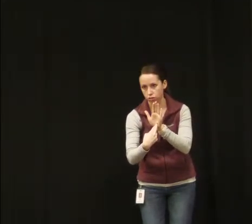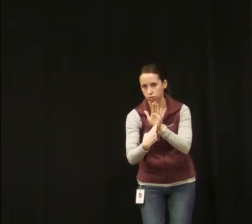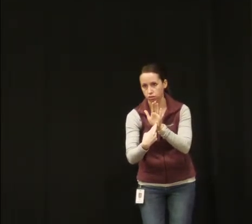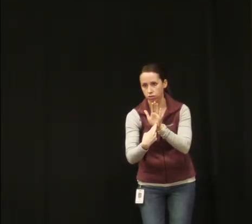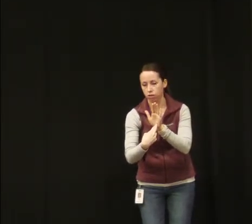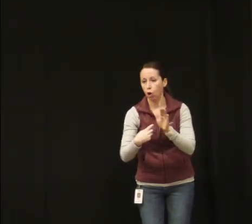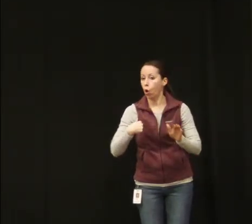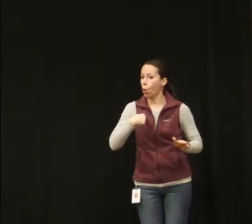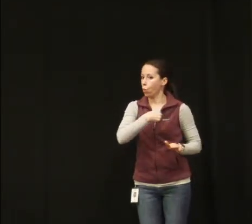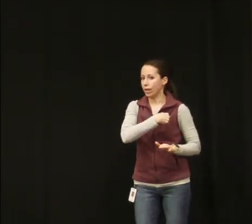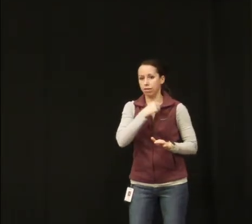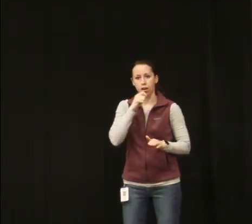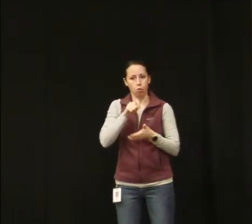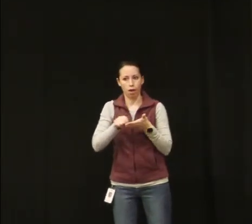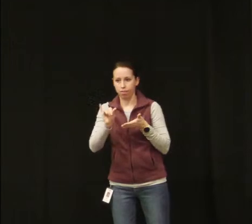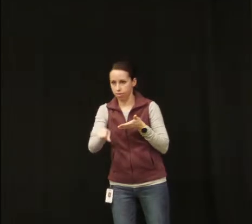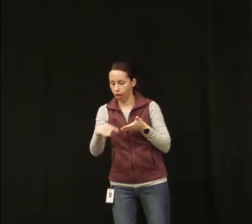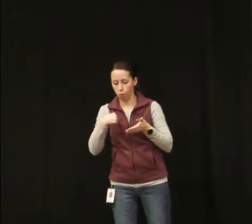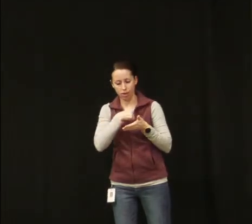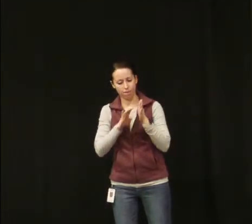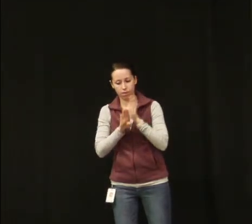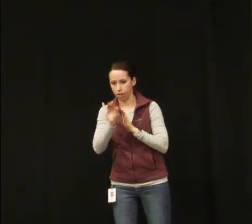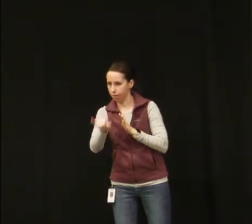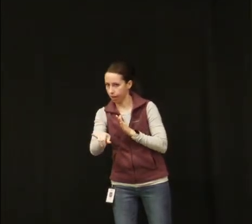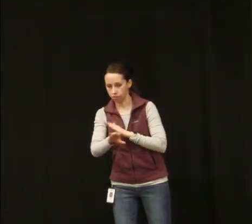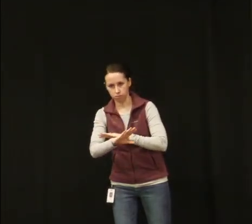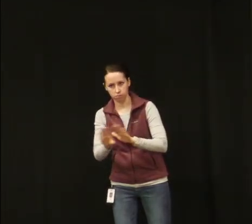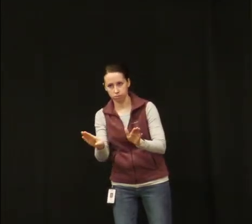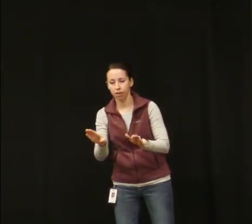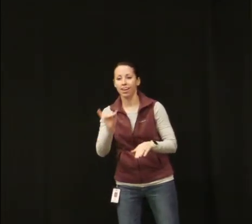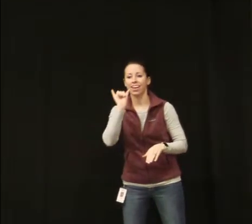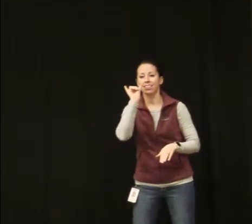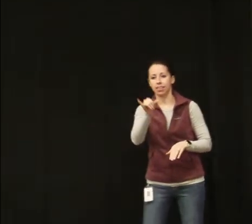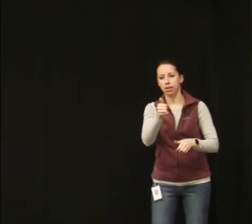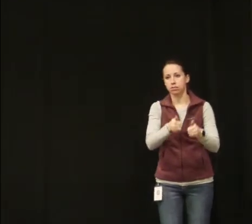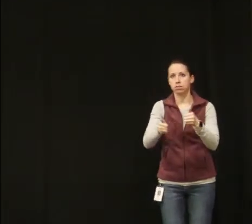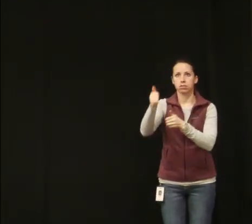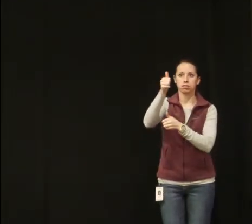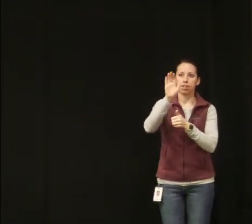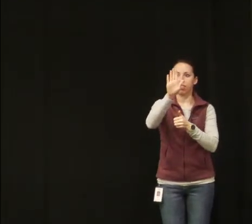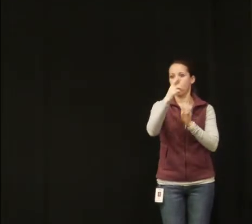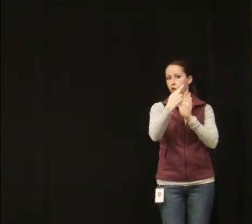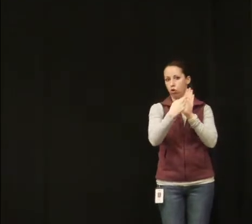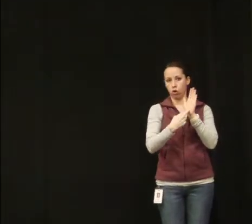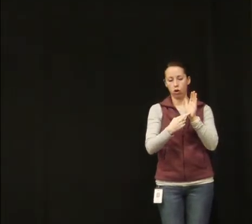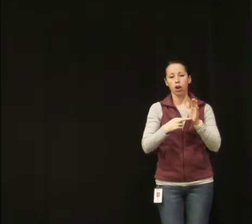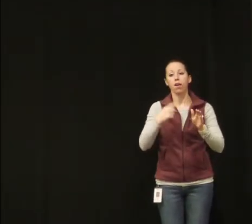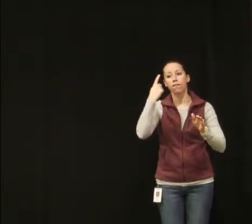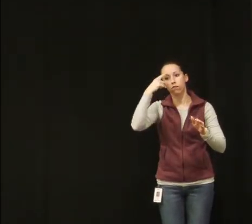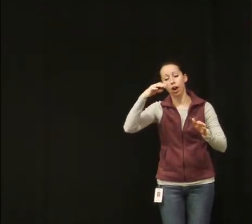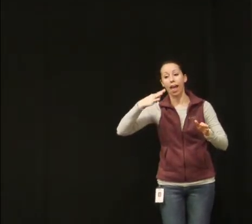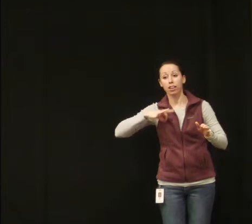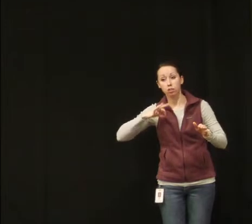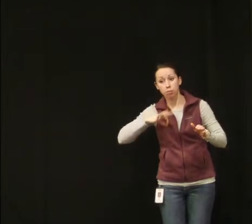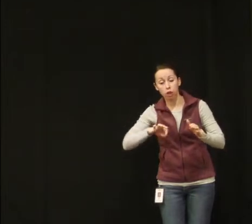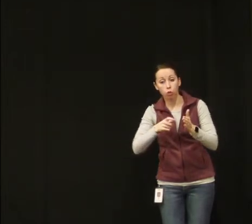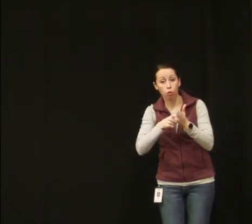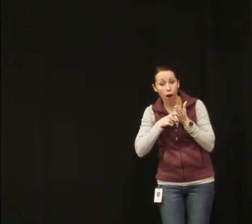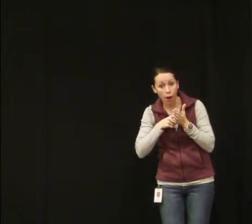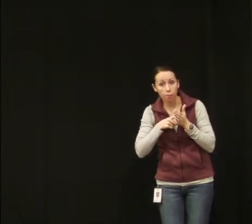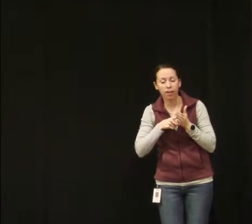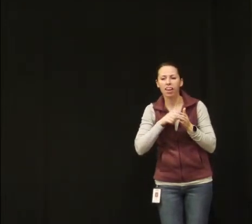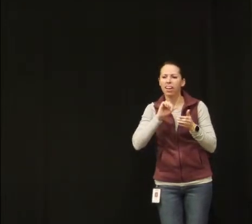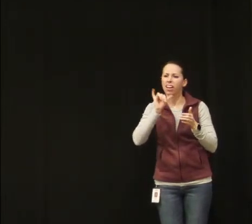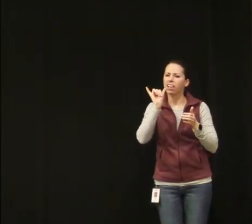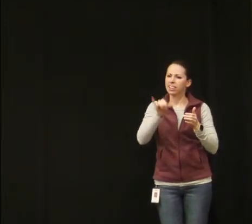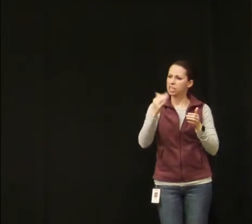We didn't write that, we didn't develop that. That's just the regs. That's the eligibility requirement. And that's how